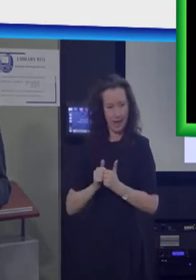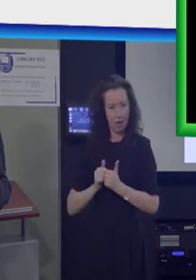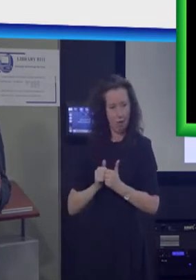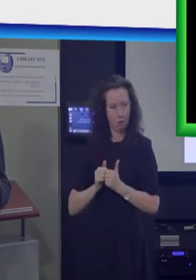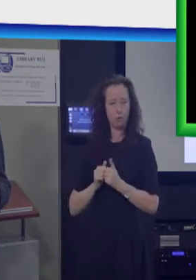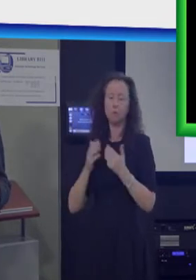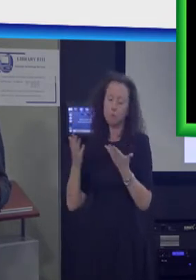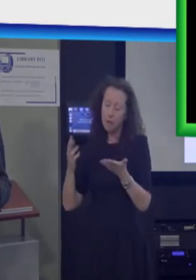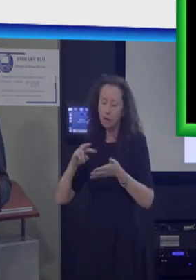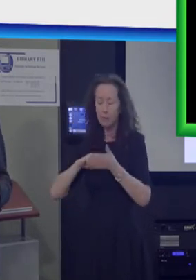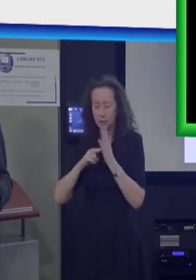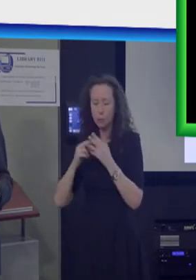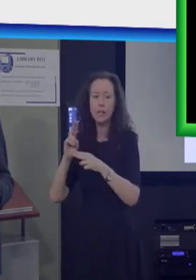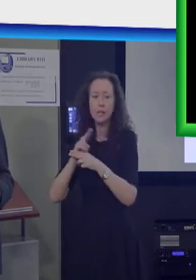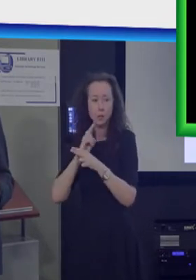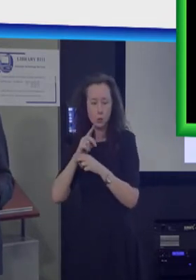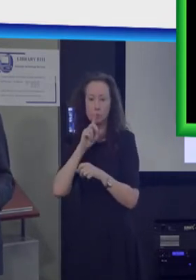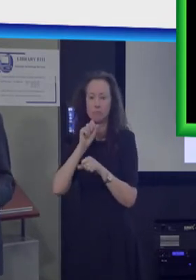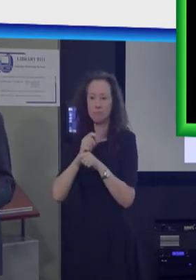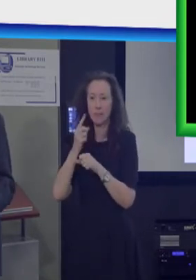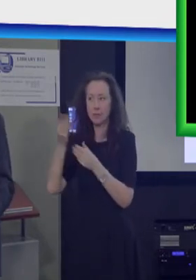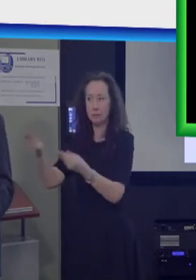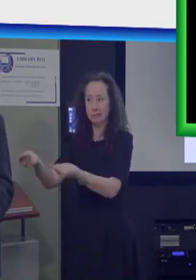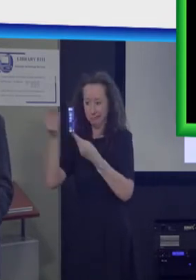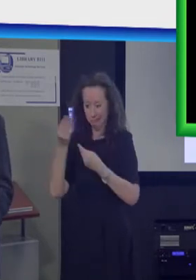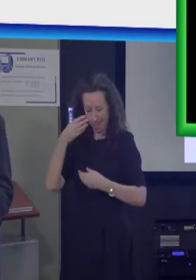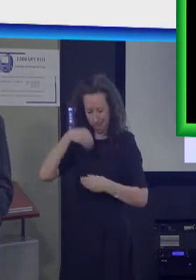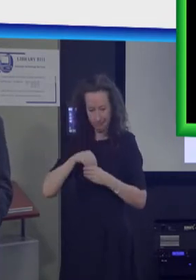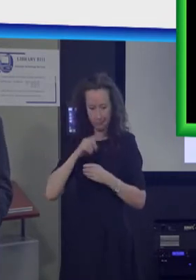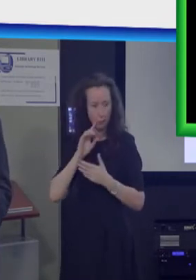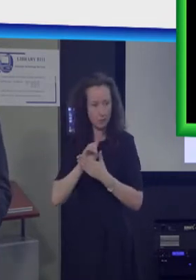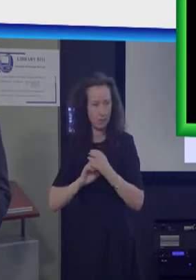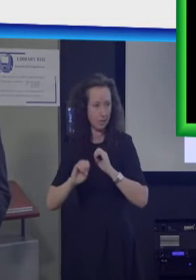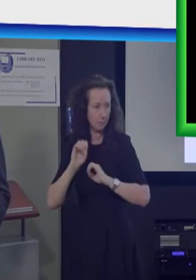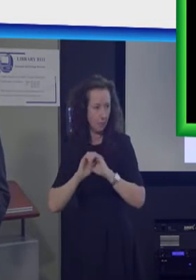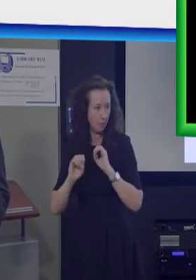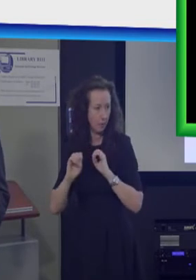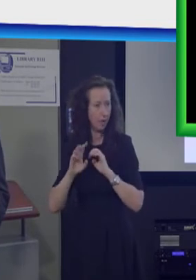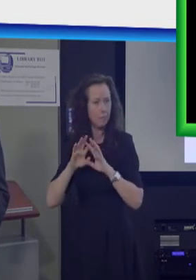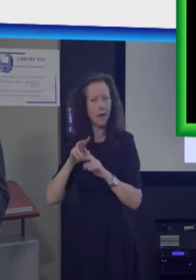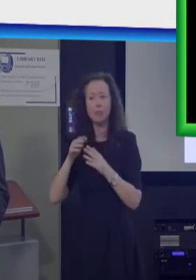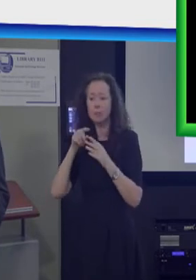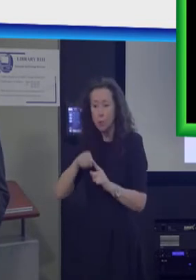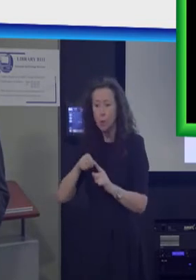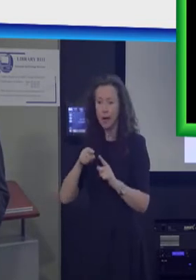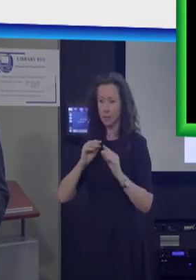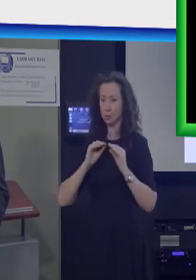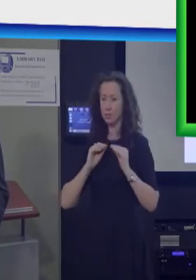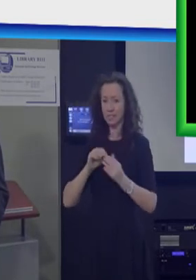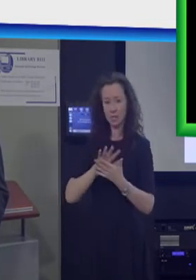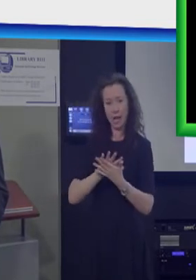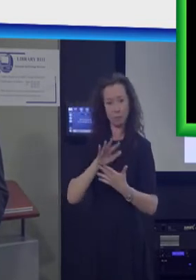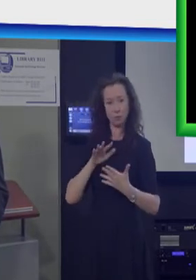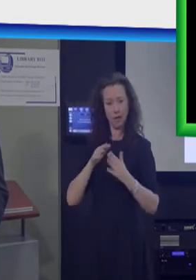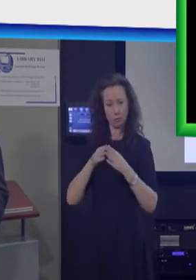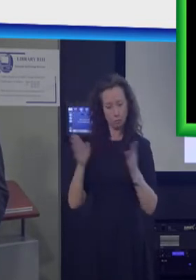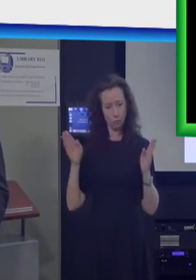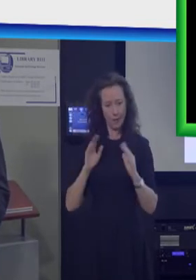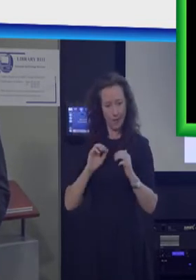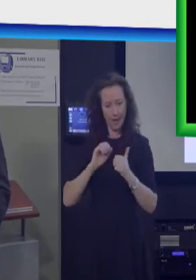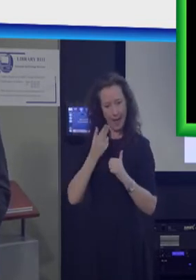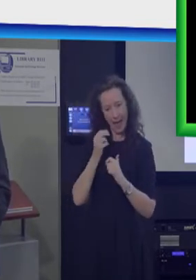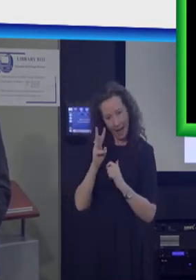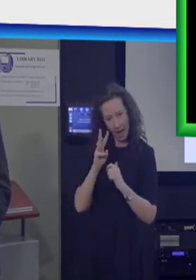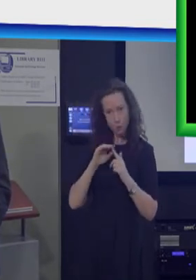substantive, a real domain in order to do the experiments. But our goal is to teach something much more general and abstract. That is, how to design